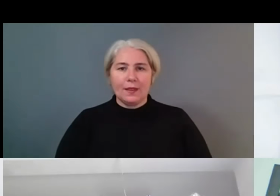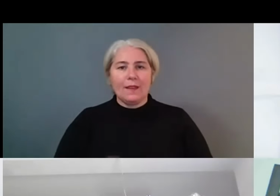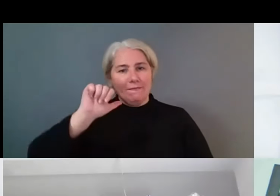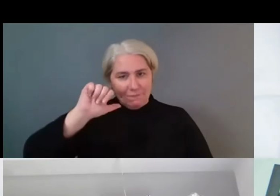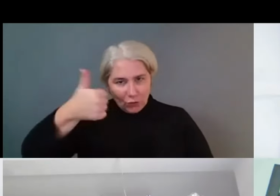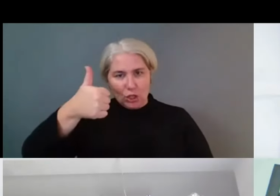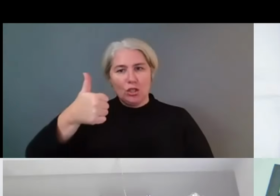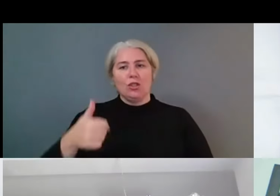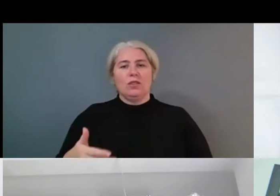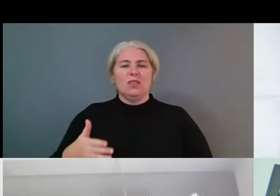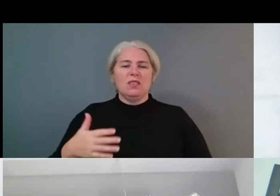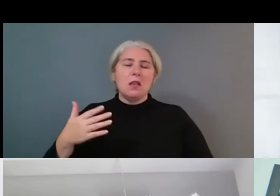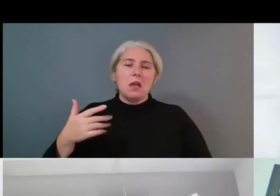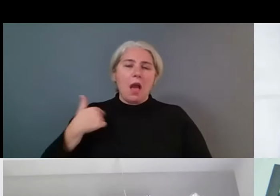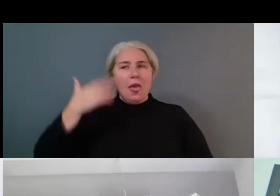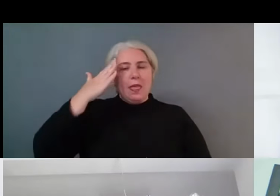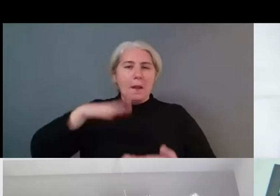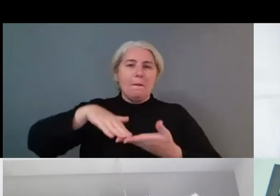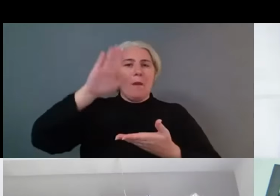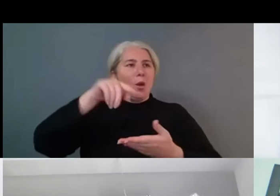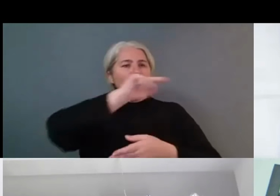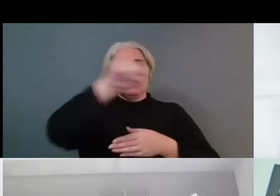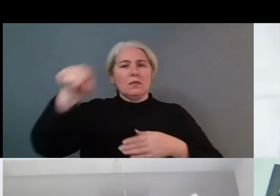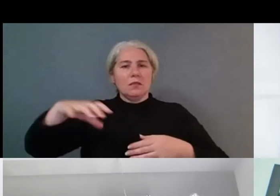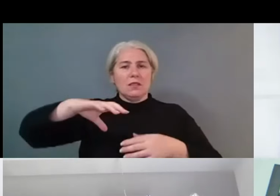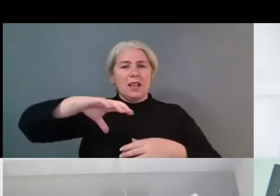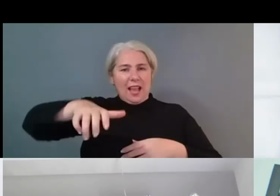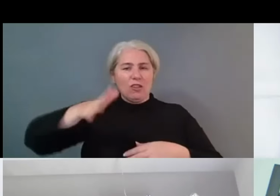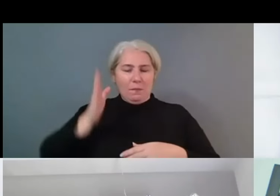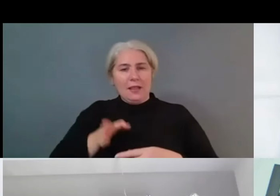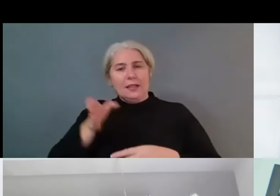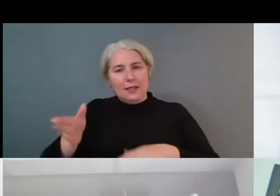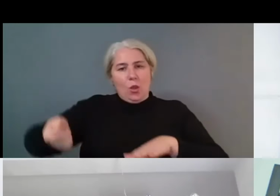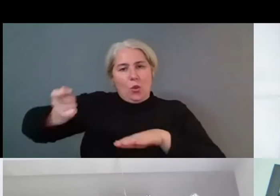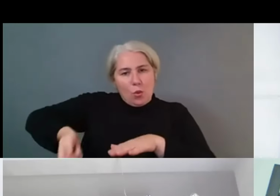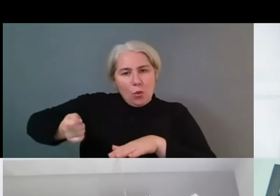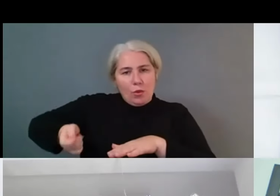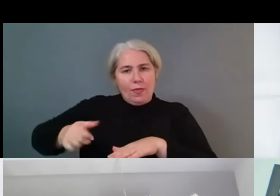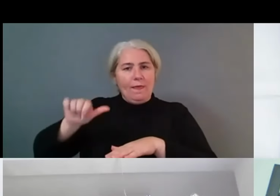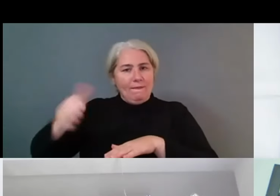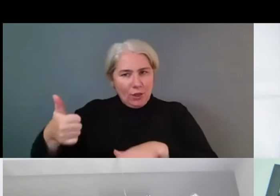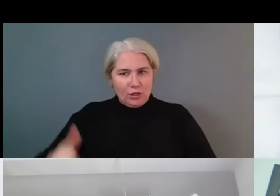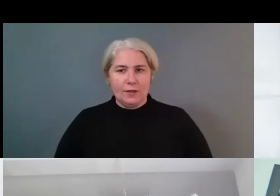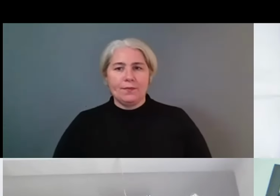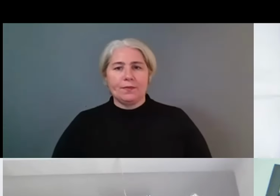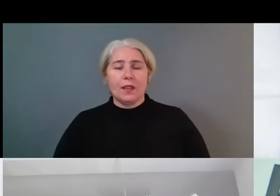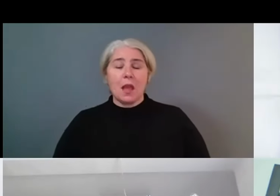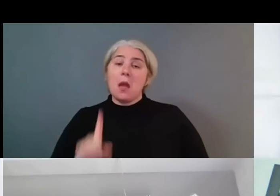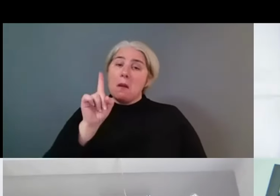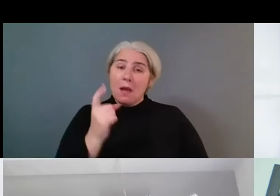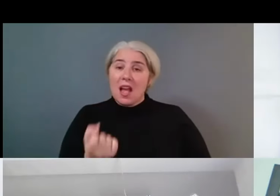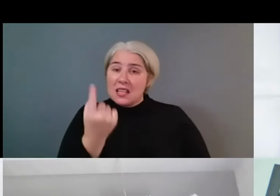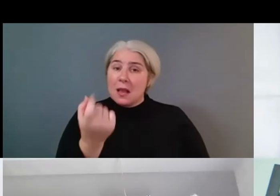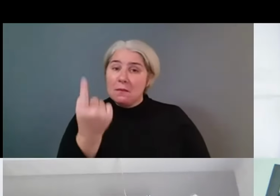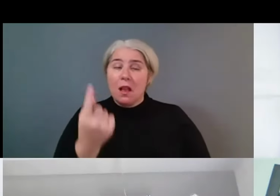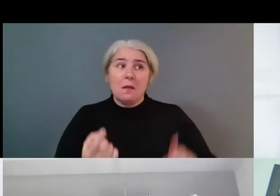channels, usually a court proceeding. But the committee is not as strict about this as, for example, the European Court of